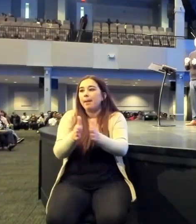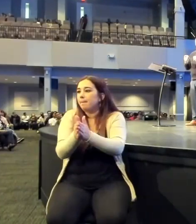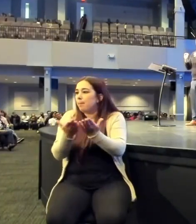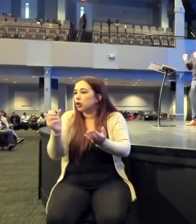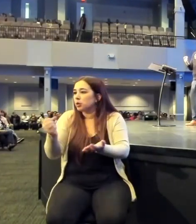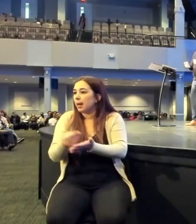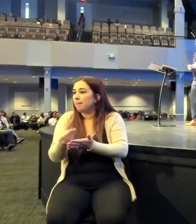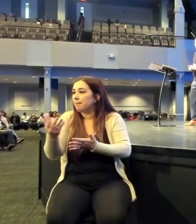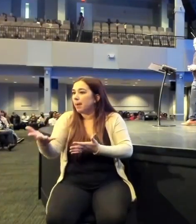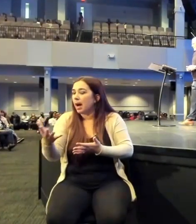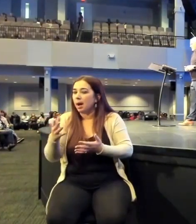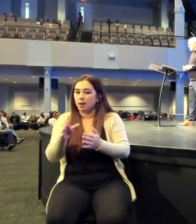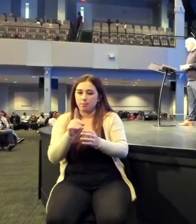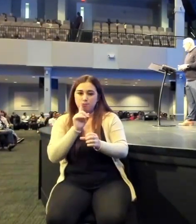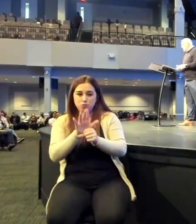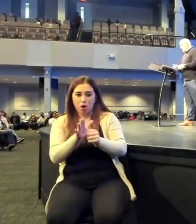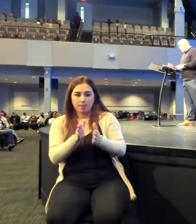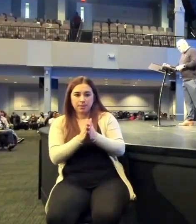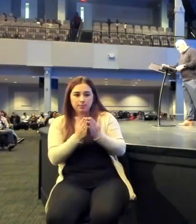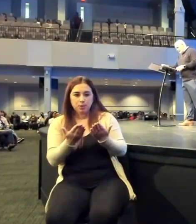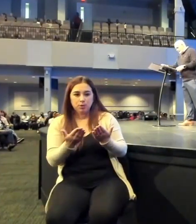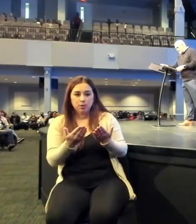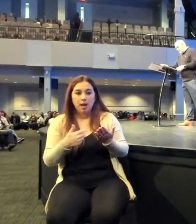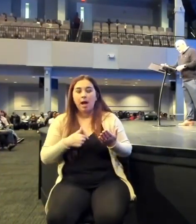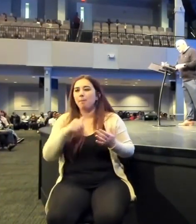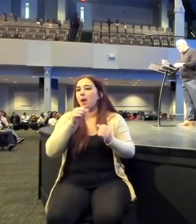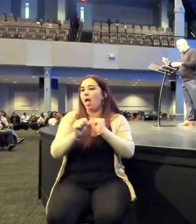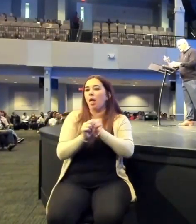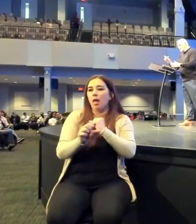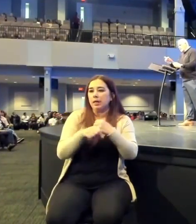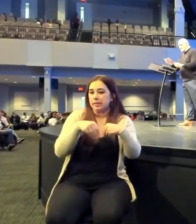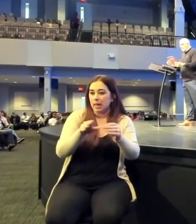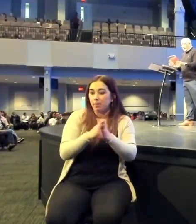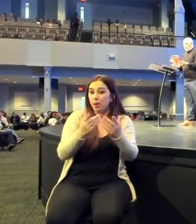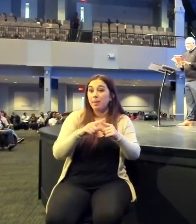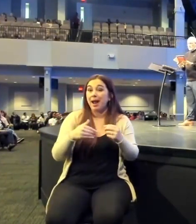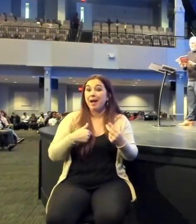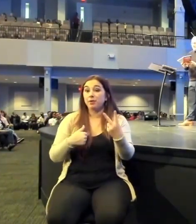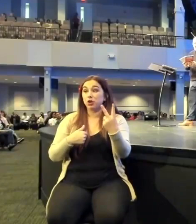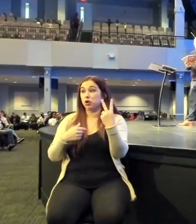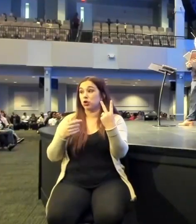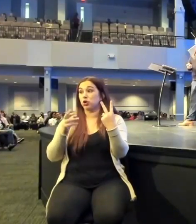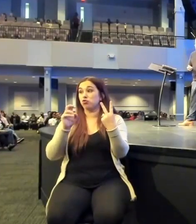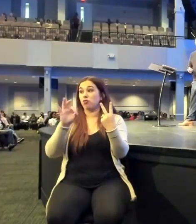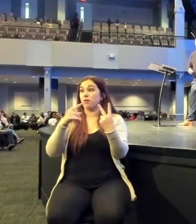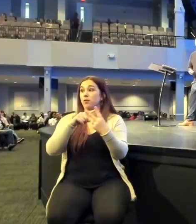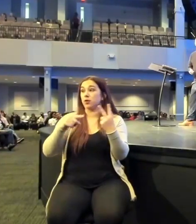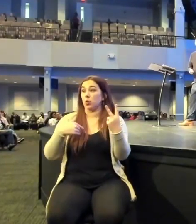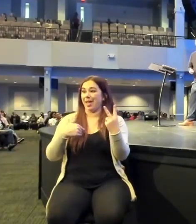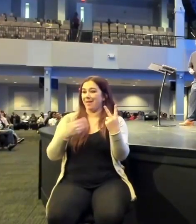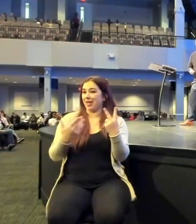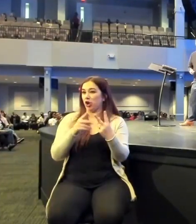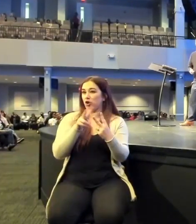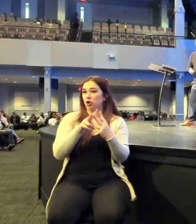buy that are actually promise books. I'm not trying to sell books today, but I'll give you two references of what we have here.